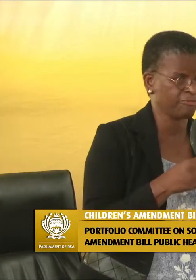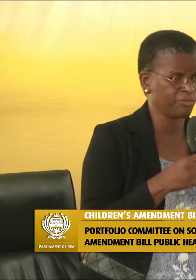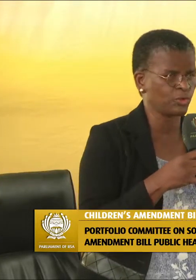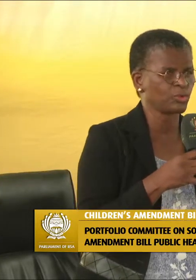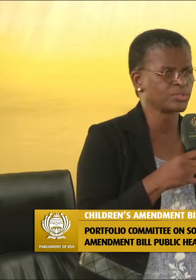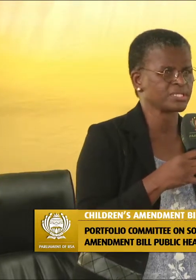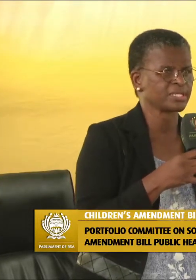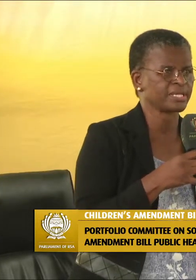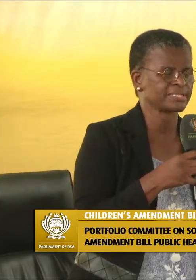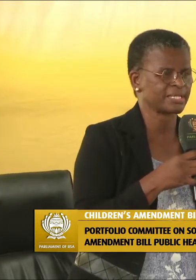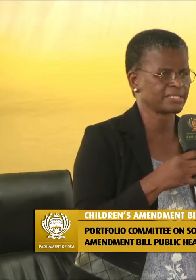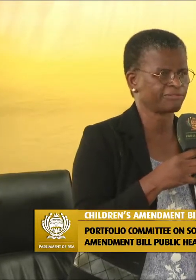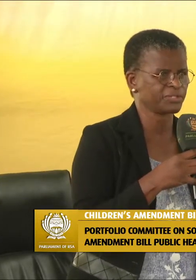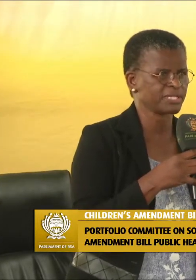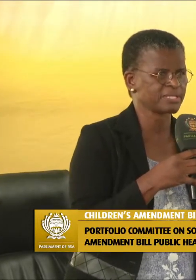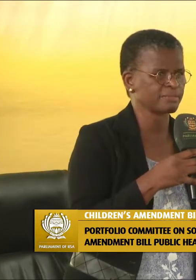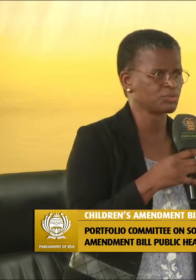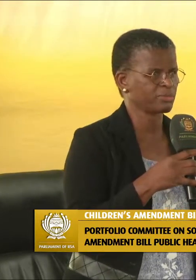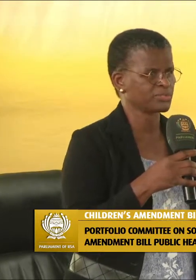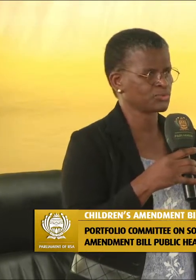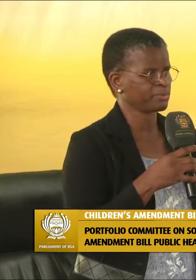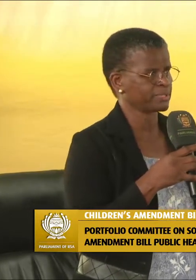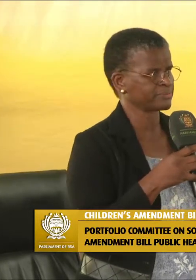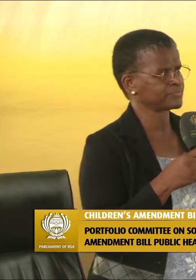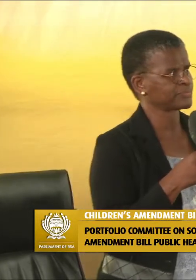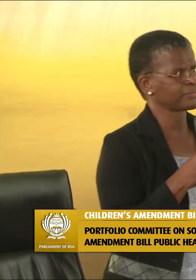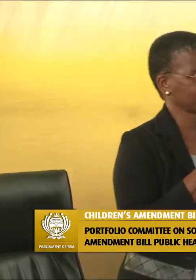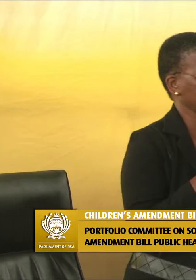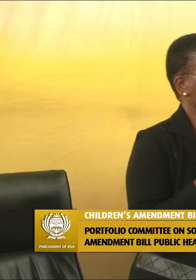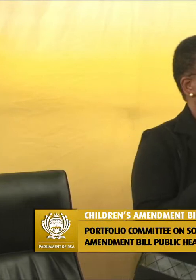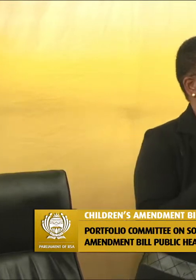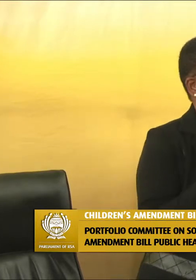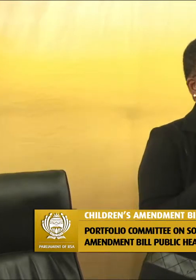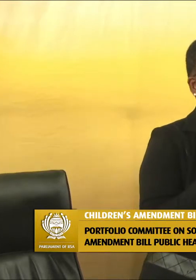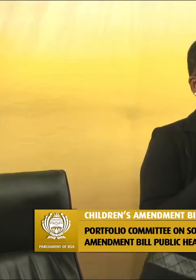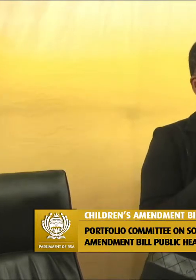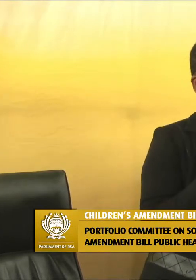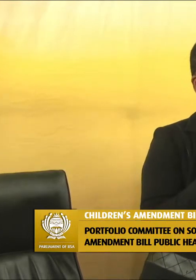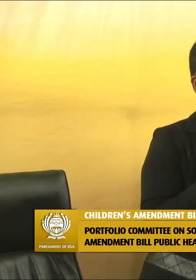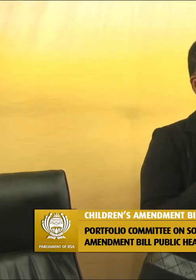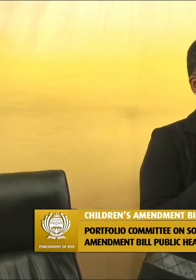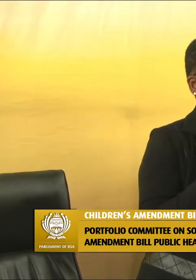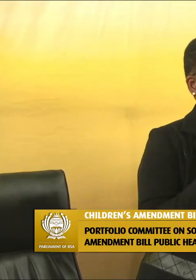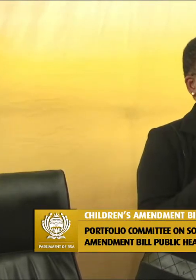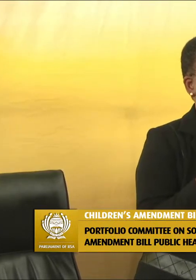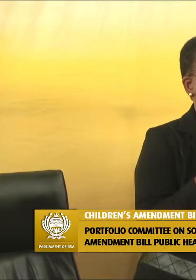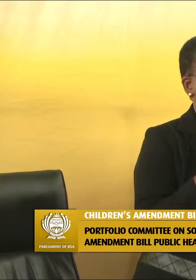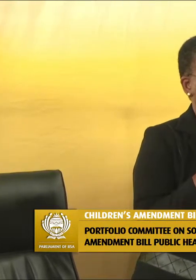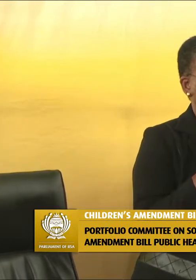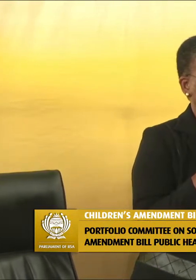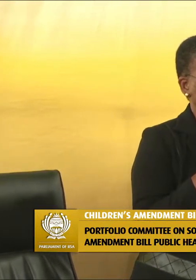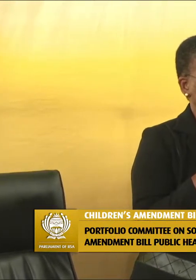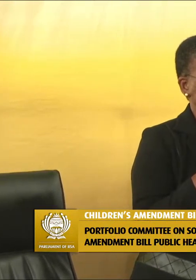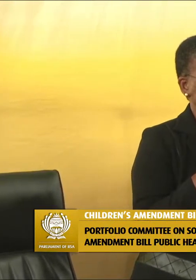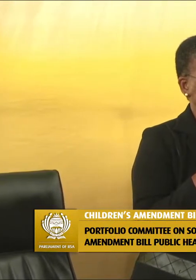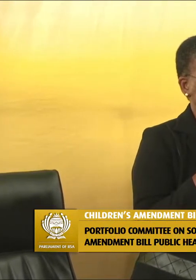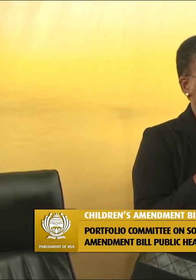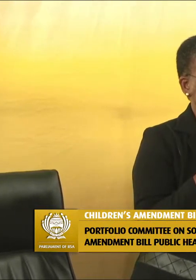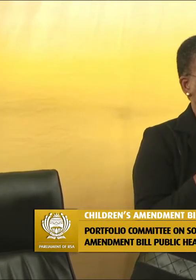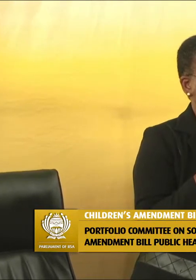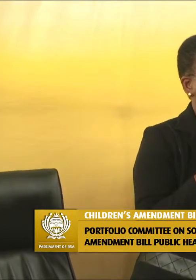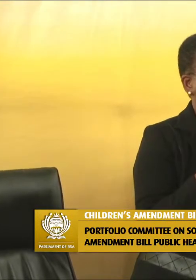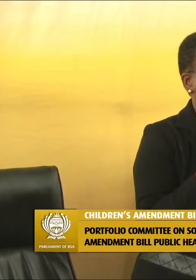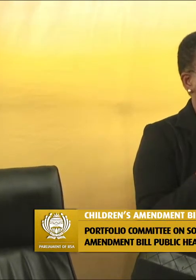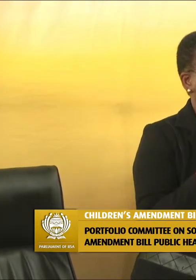lise Mfolozi esifundeni saseMtubatuba. I'm from Mfolozi in Mtubatuba.